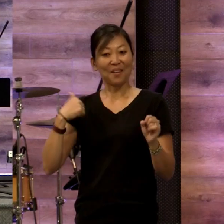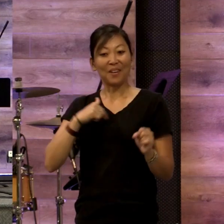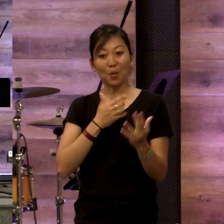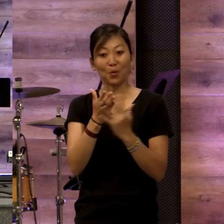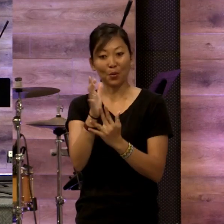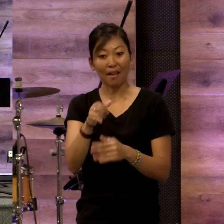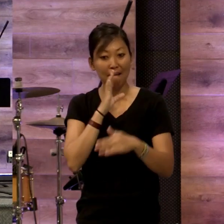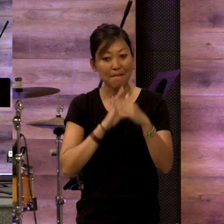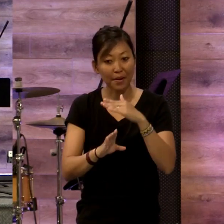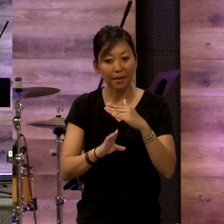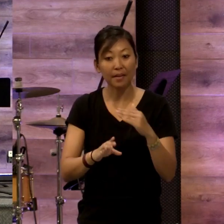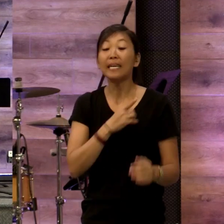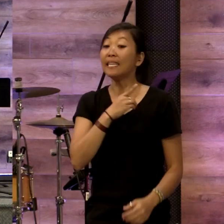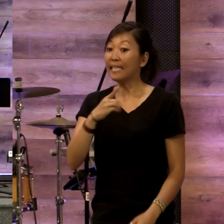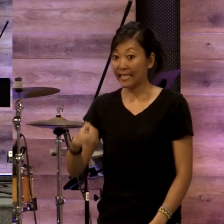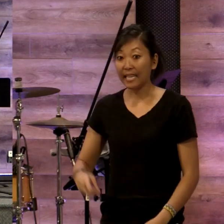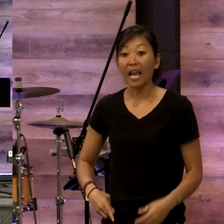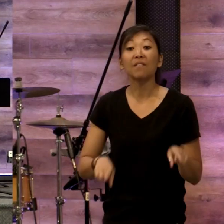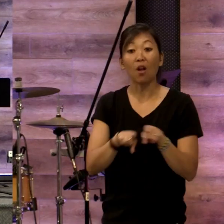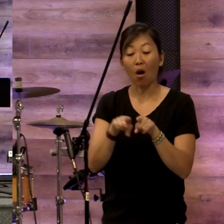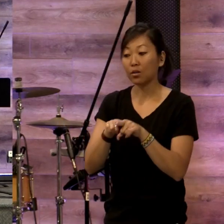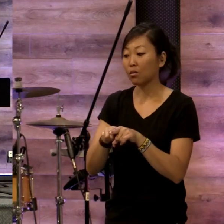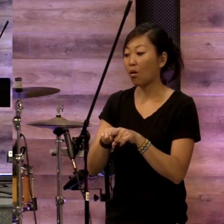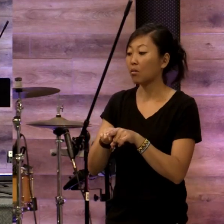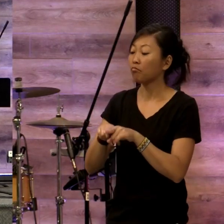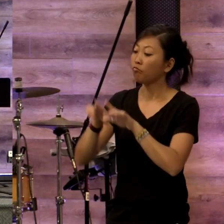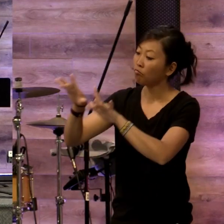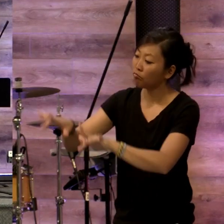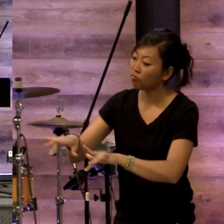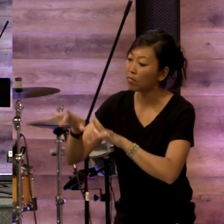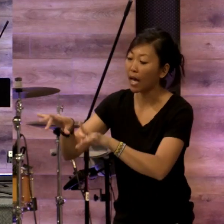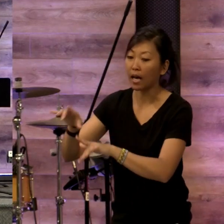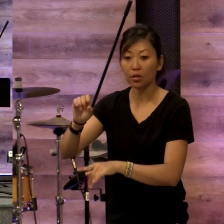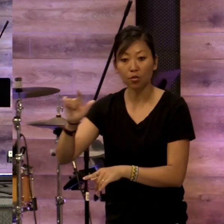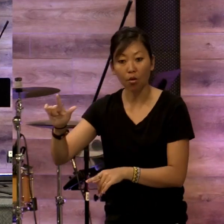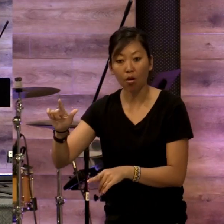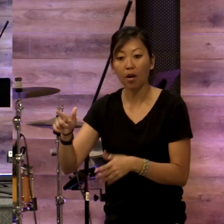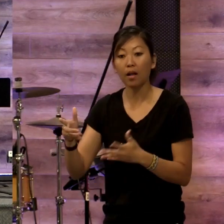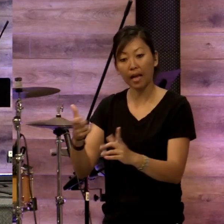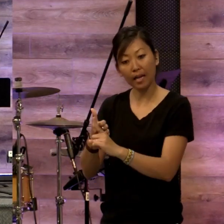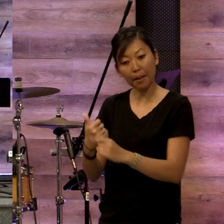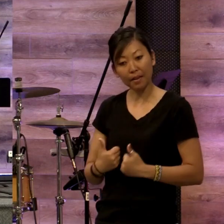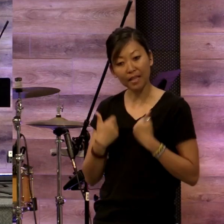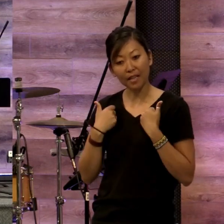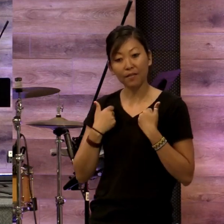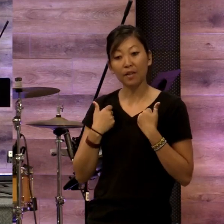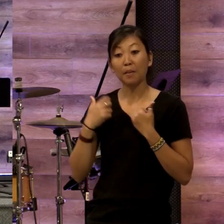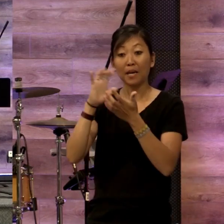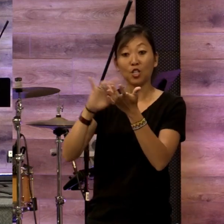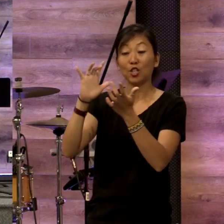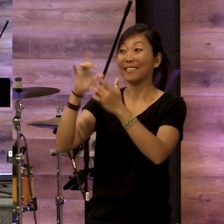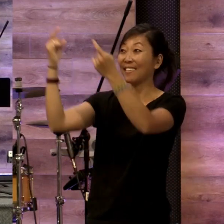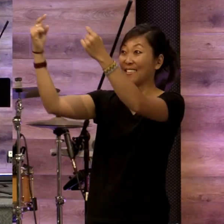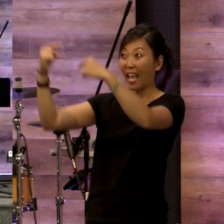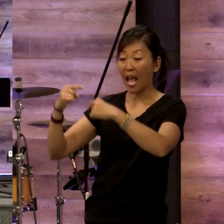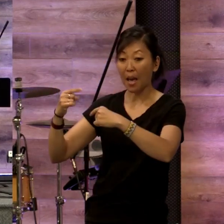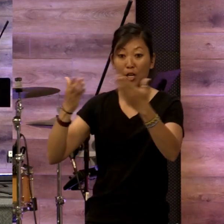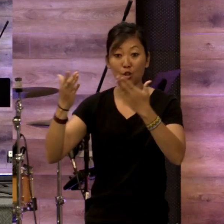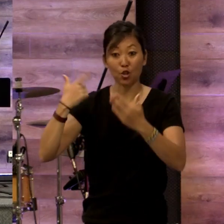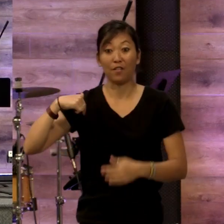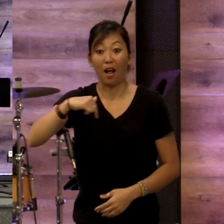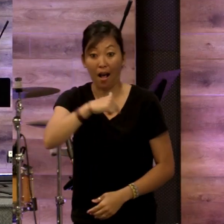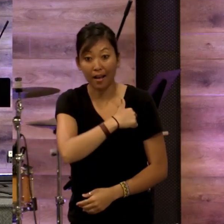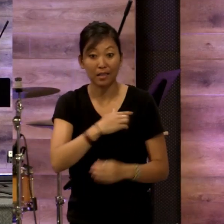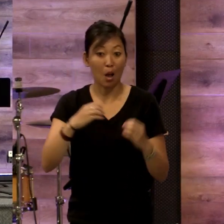David served Saul by showing him compassion and letting him live. Jesus condescended from an even loftier position and served us in an even greater